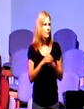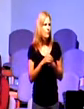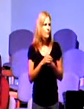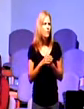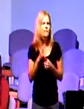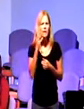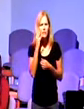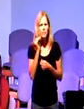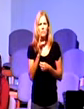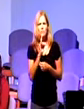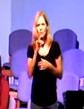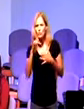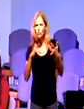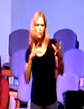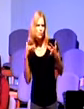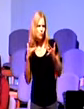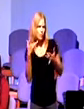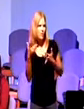extreme joy.